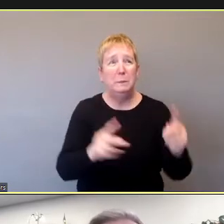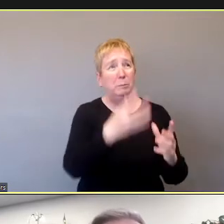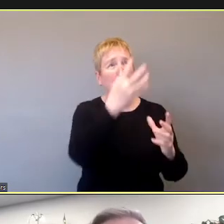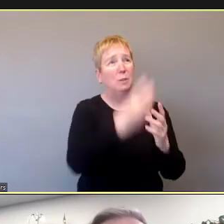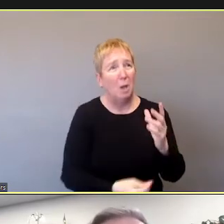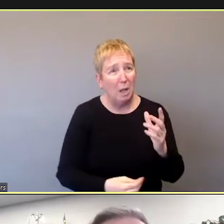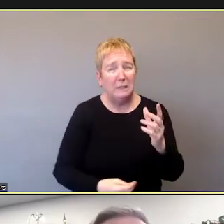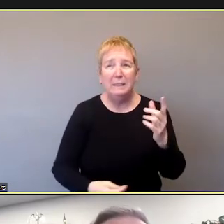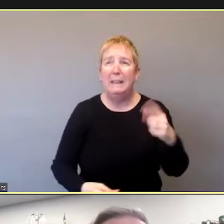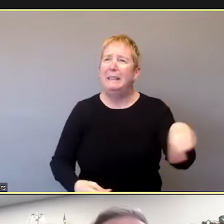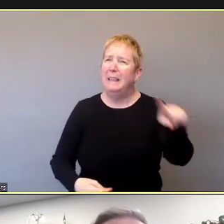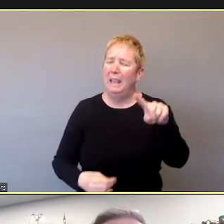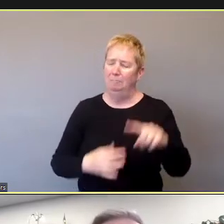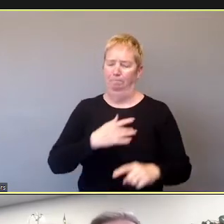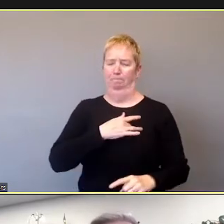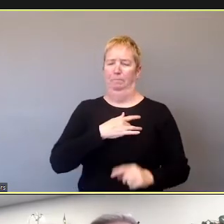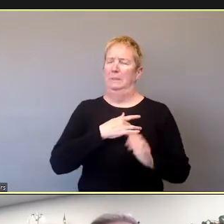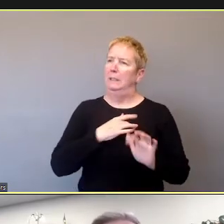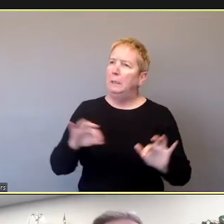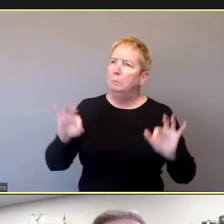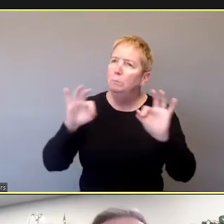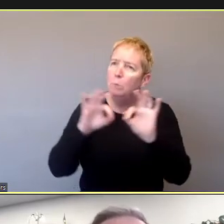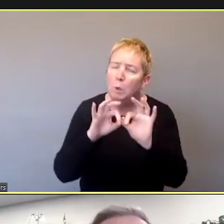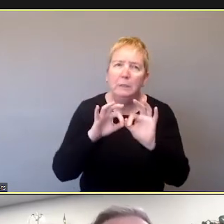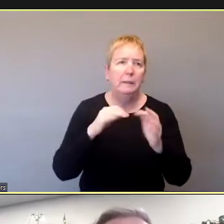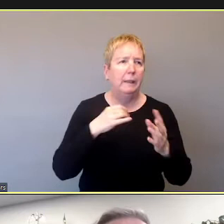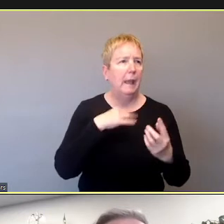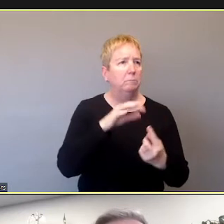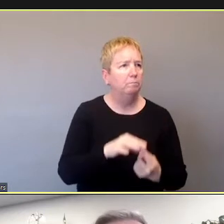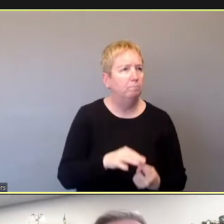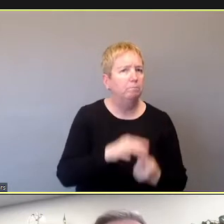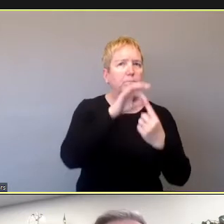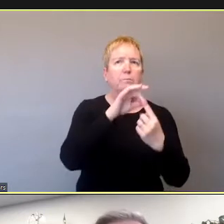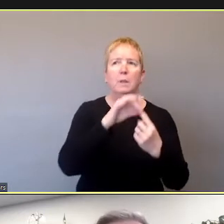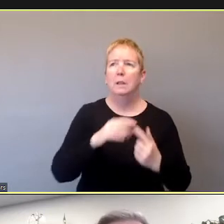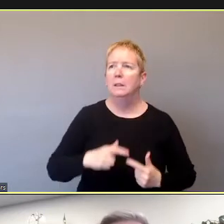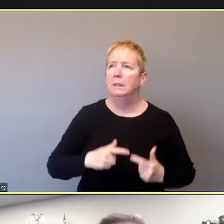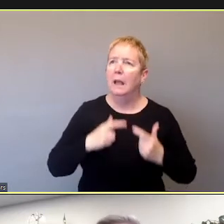a unique and important life, and they leave behind families